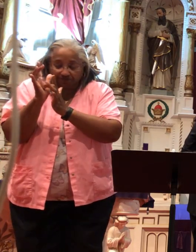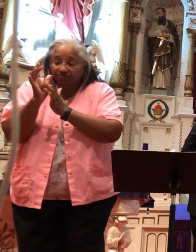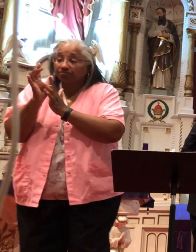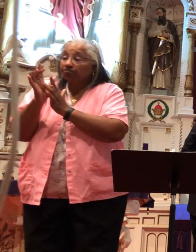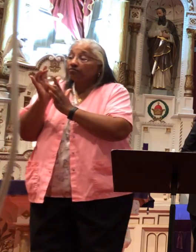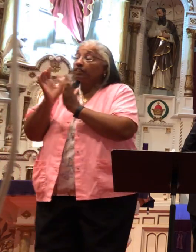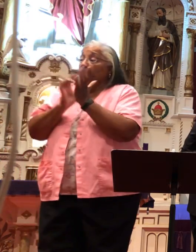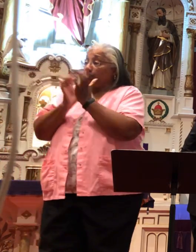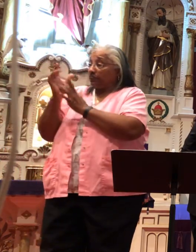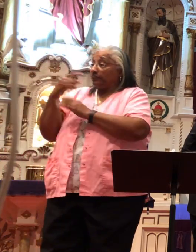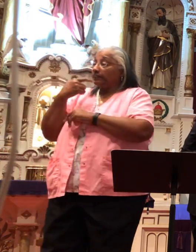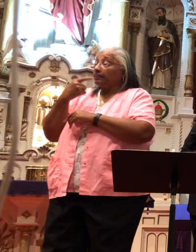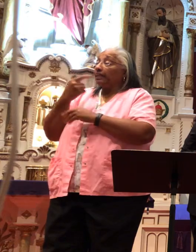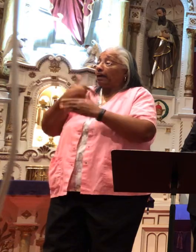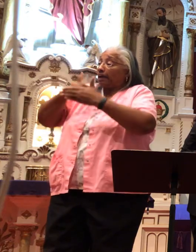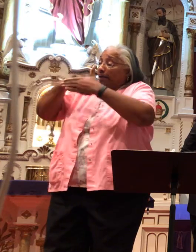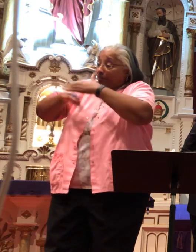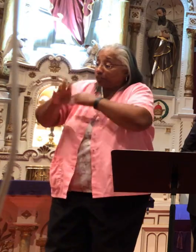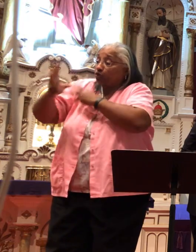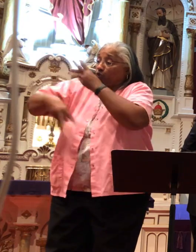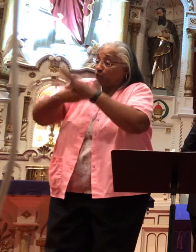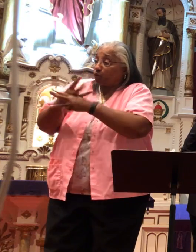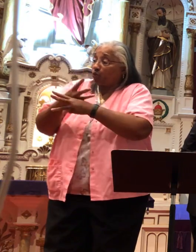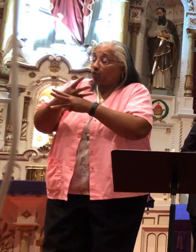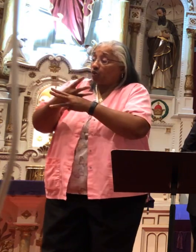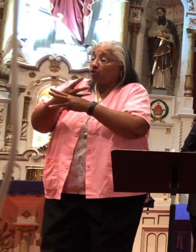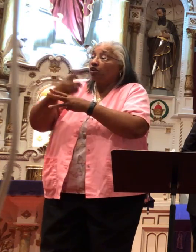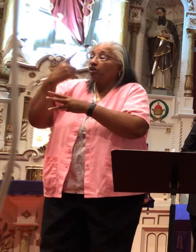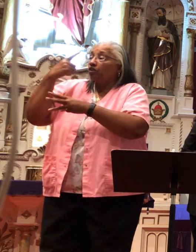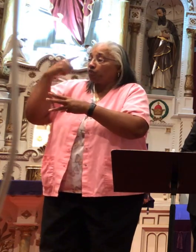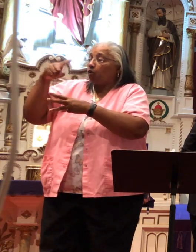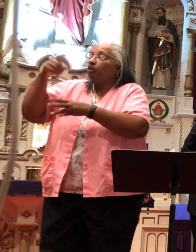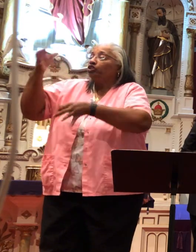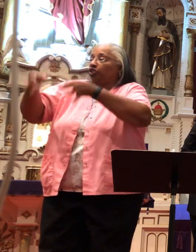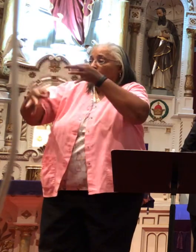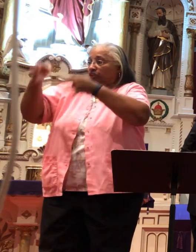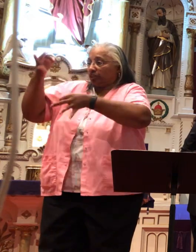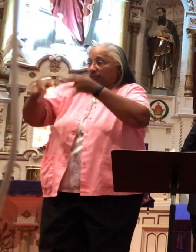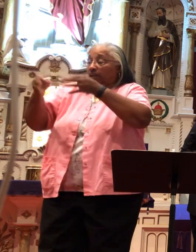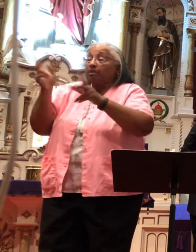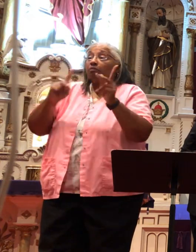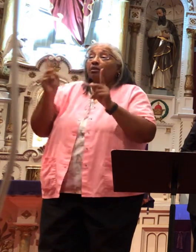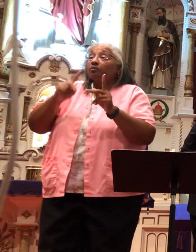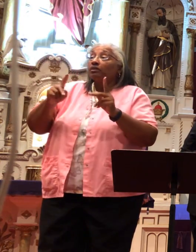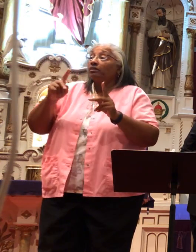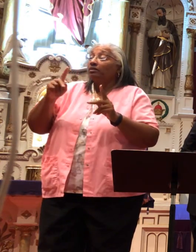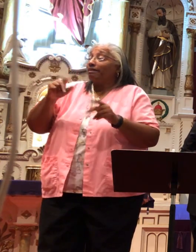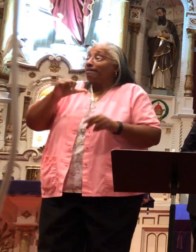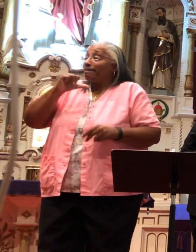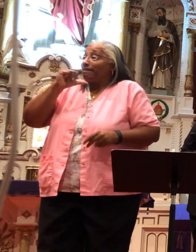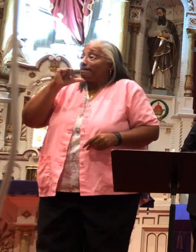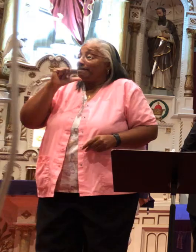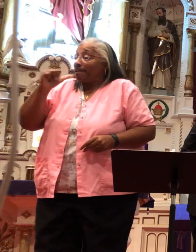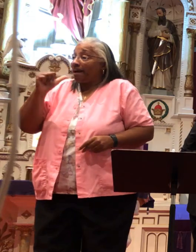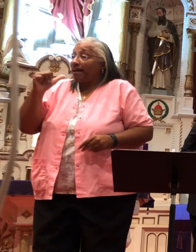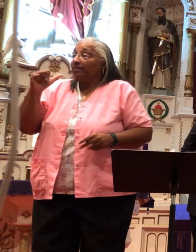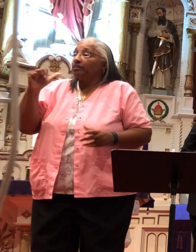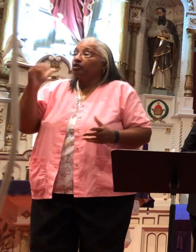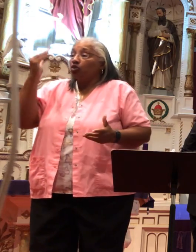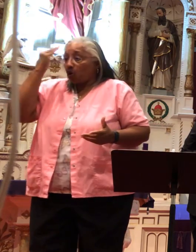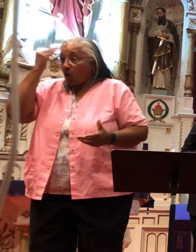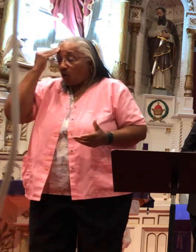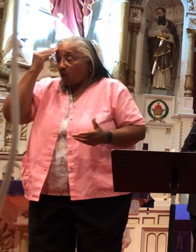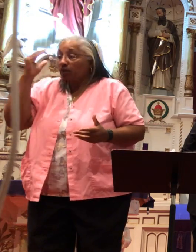said, "I came into this world for judgment, so that those who do not see might see, and